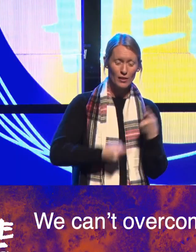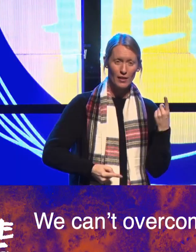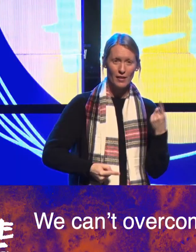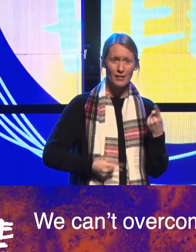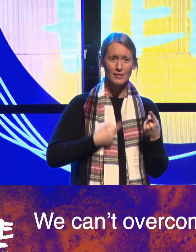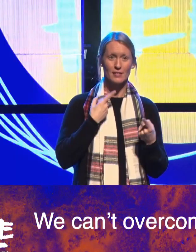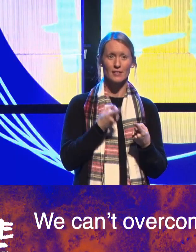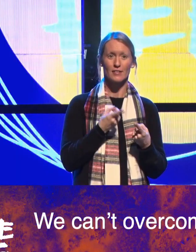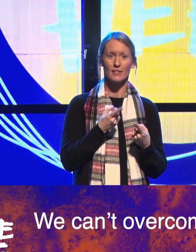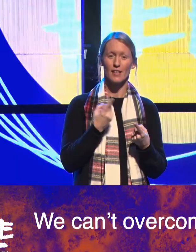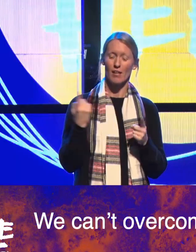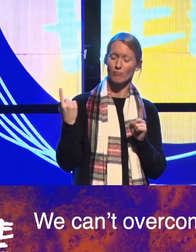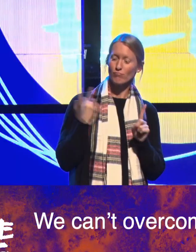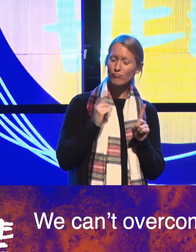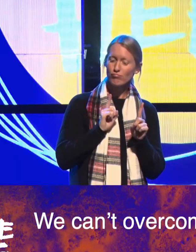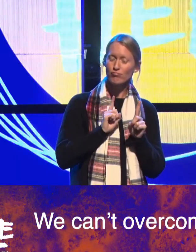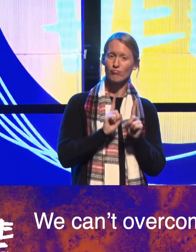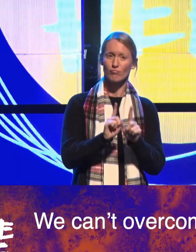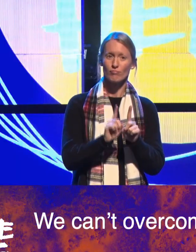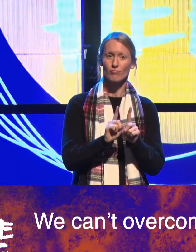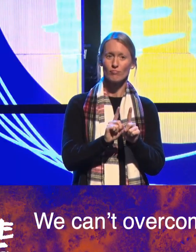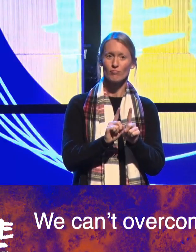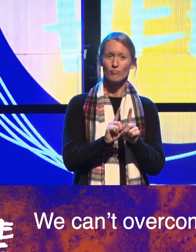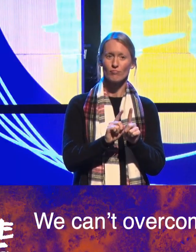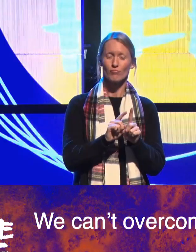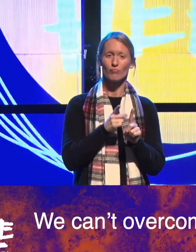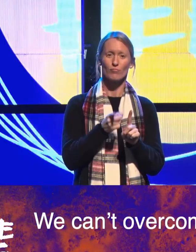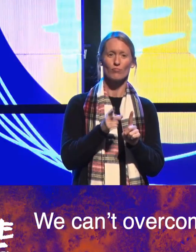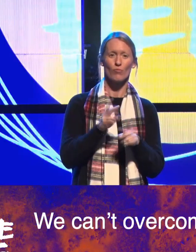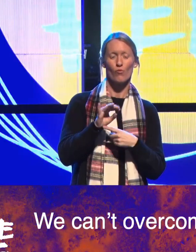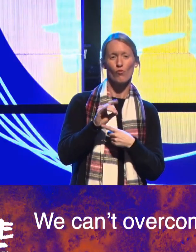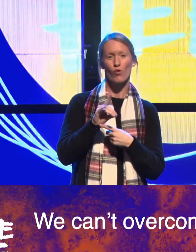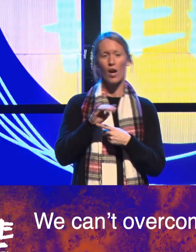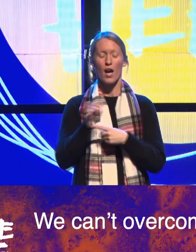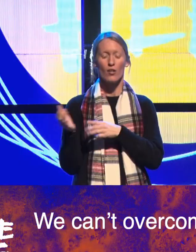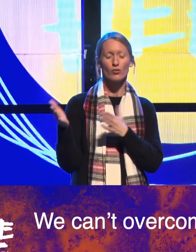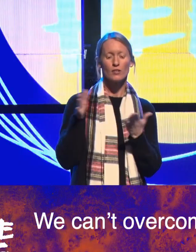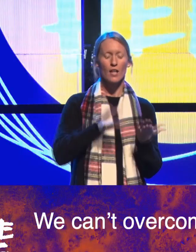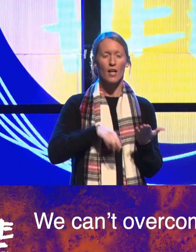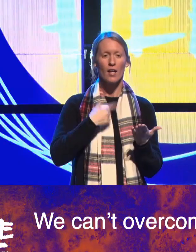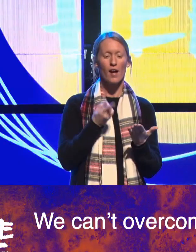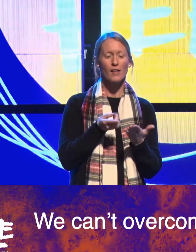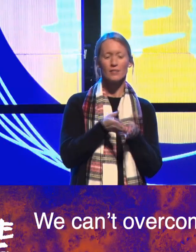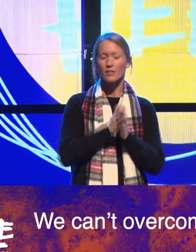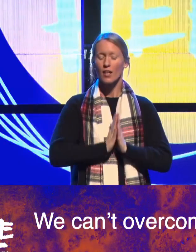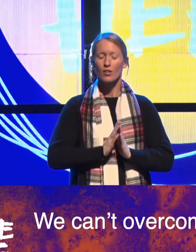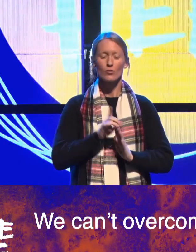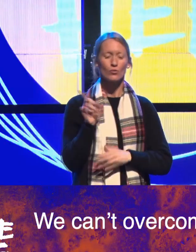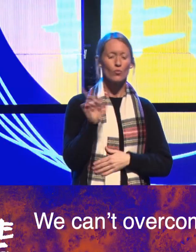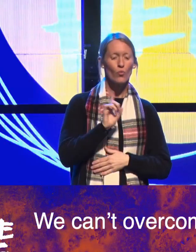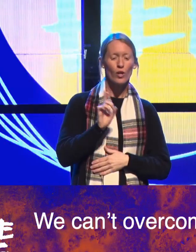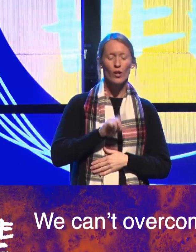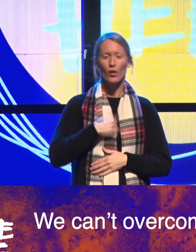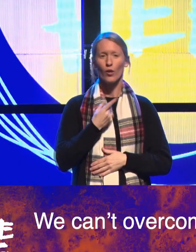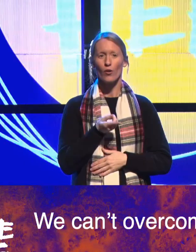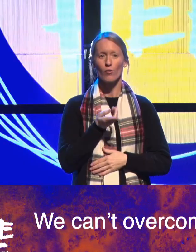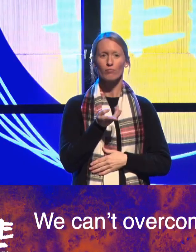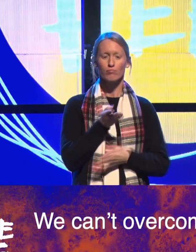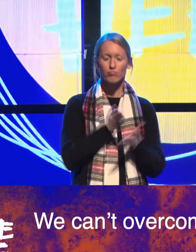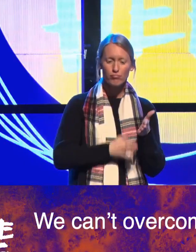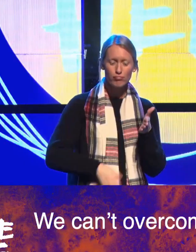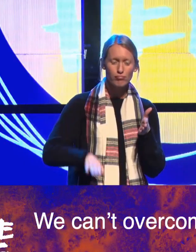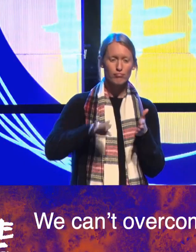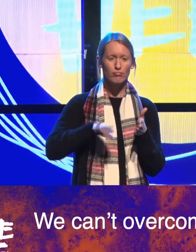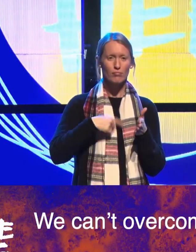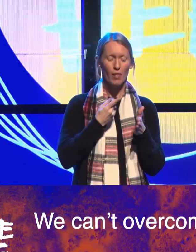an accomplice, right? You need a ride or die person that all they ask is, where are we burying the bodies, right? That's what you want in life. You got to